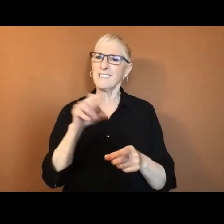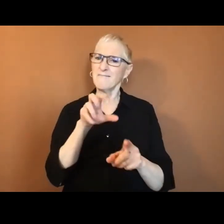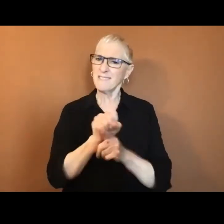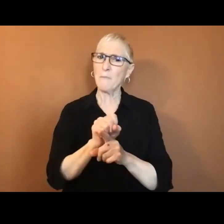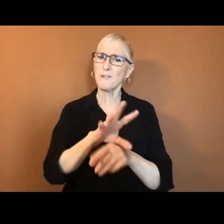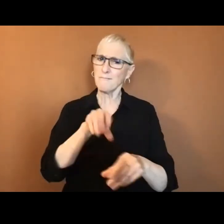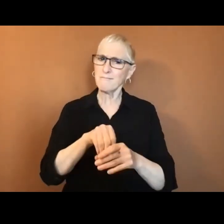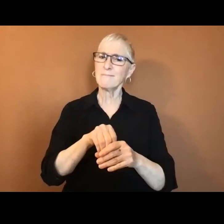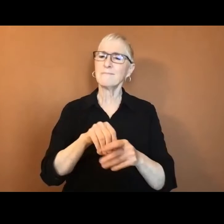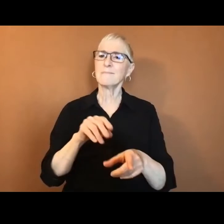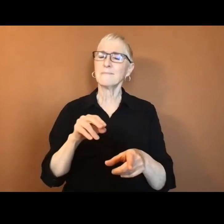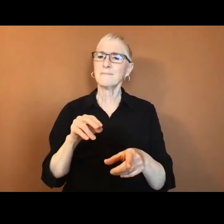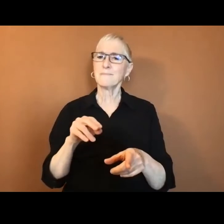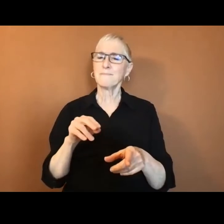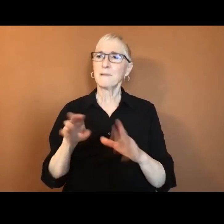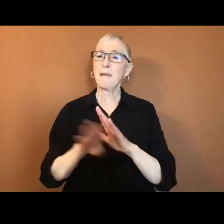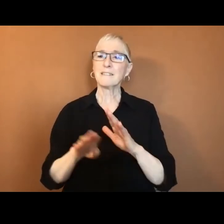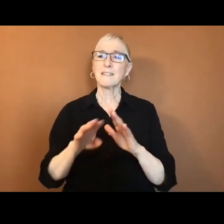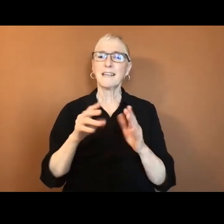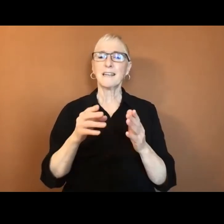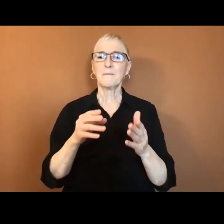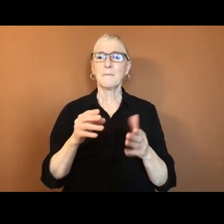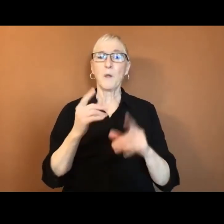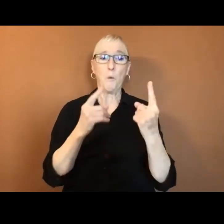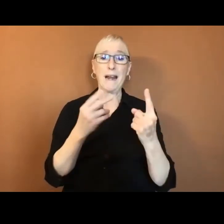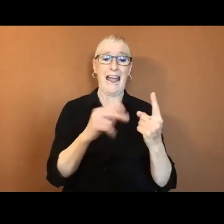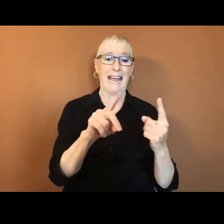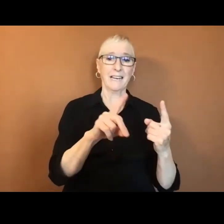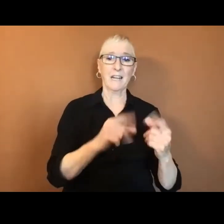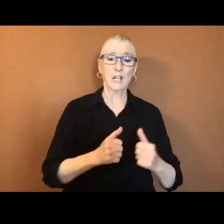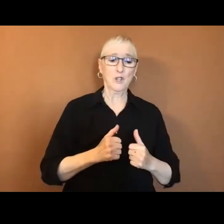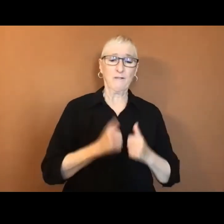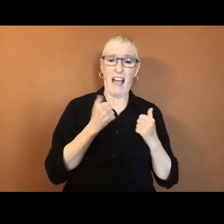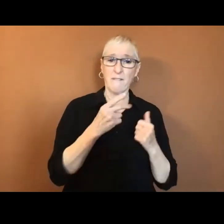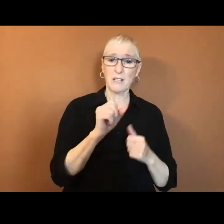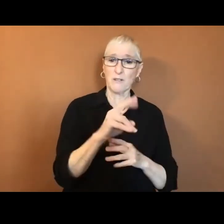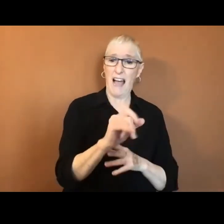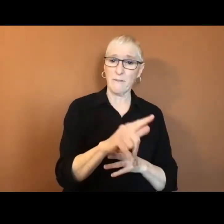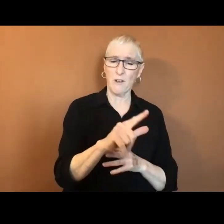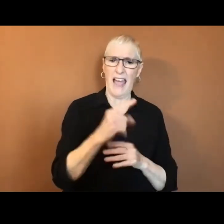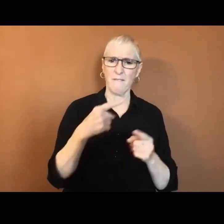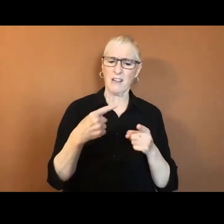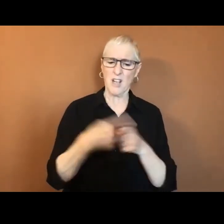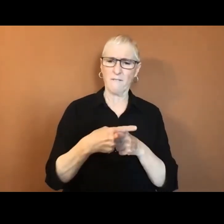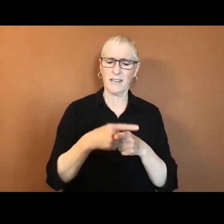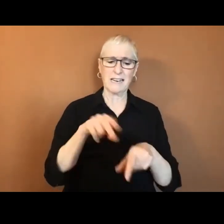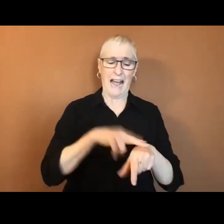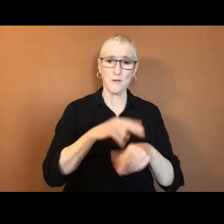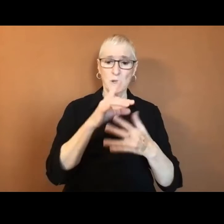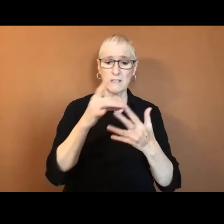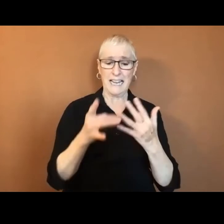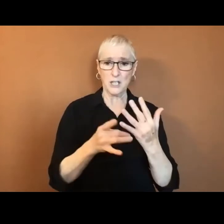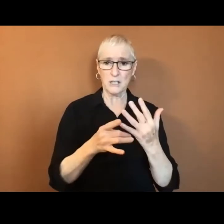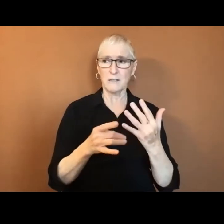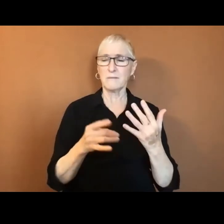basically this mating on the one hand, survival on the other, this sort of conflict between natural selection. You